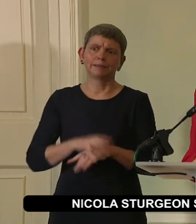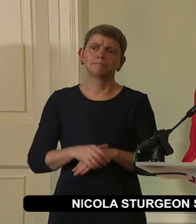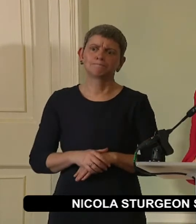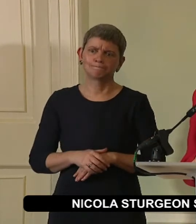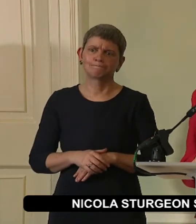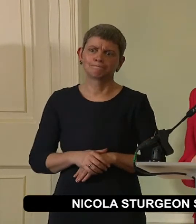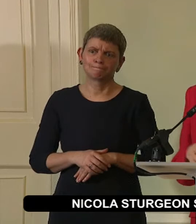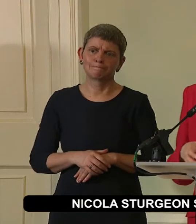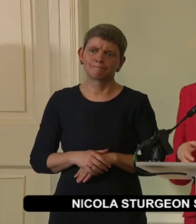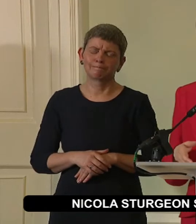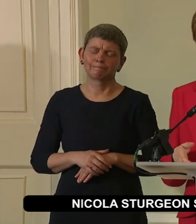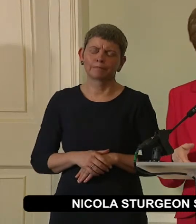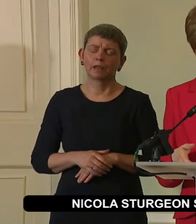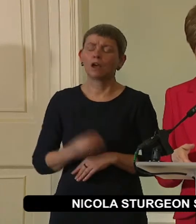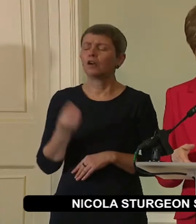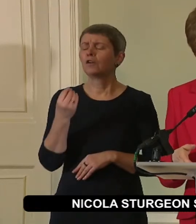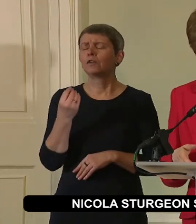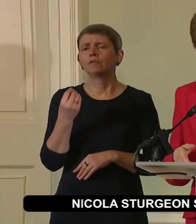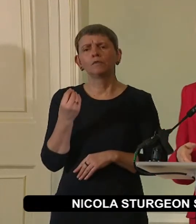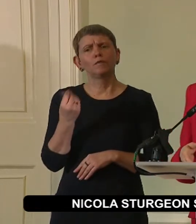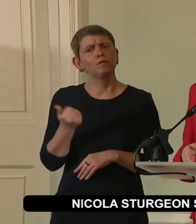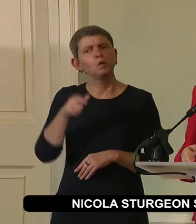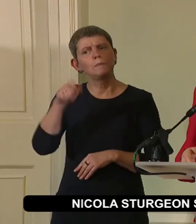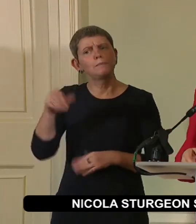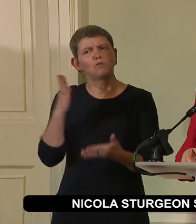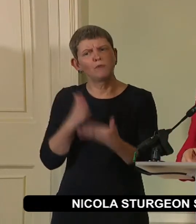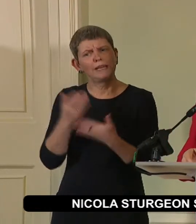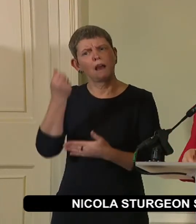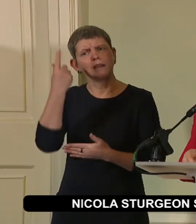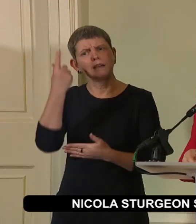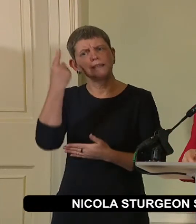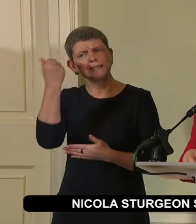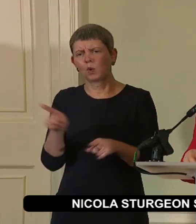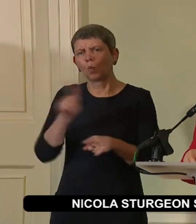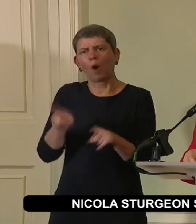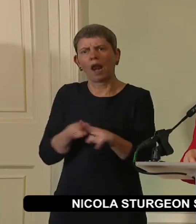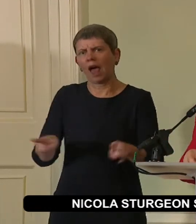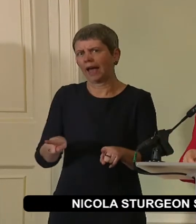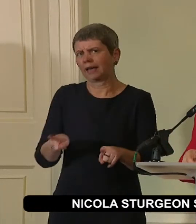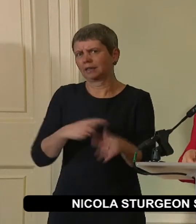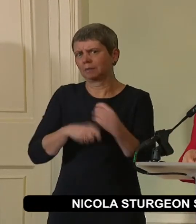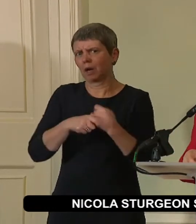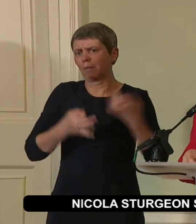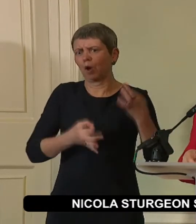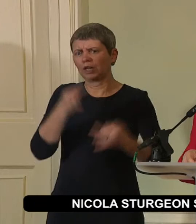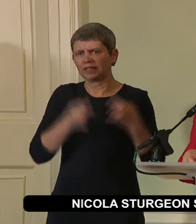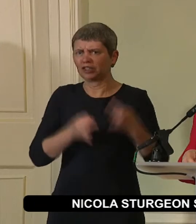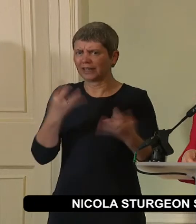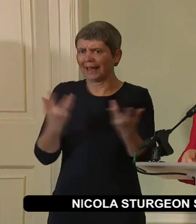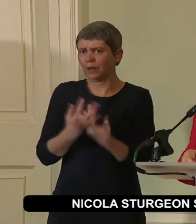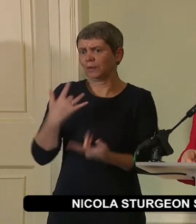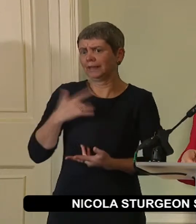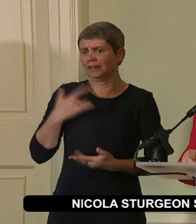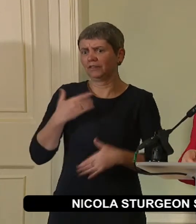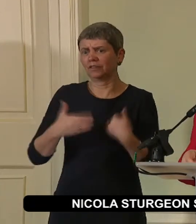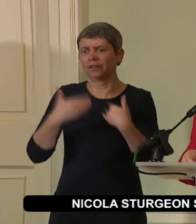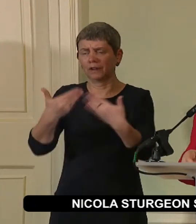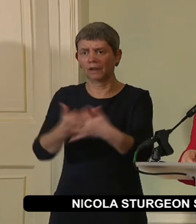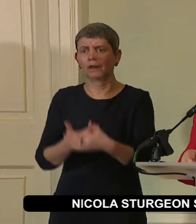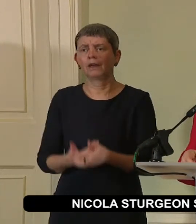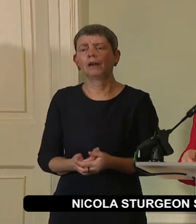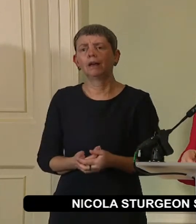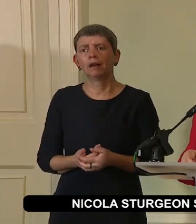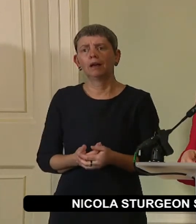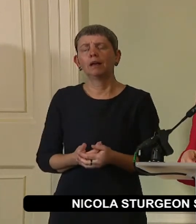people understand the price families of politicians pay for the jobs we choose to do. Mine have been my